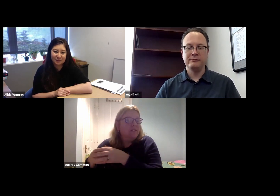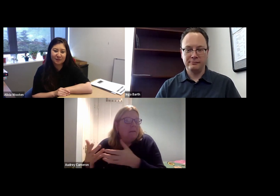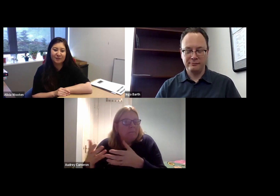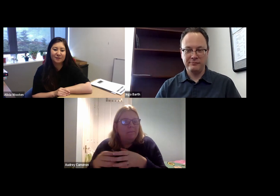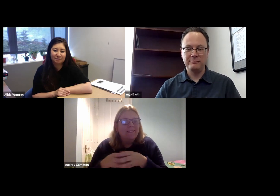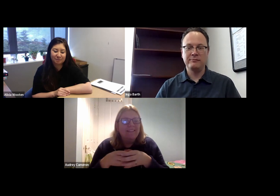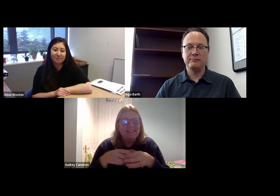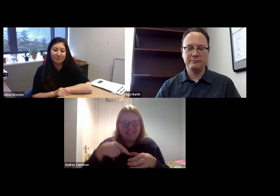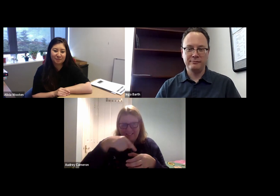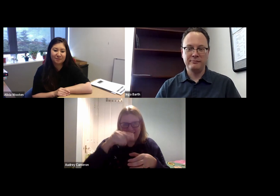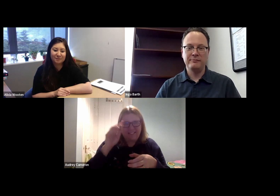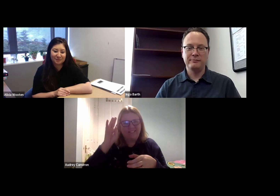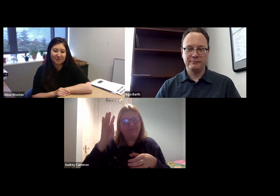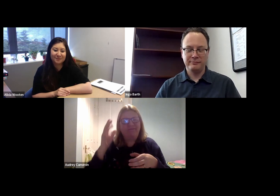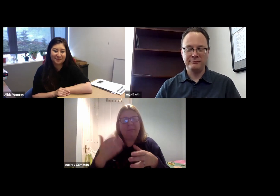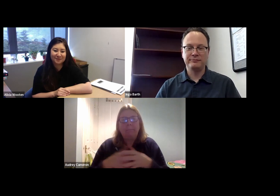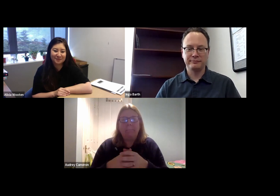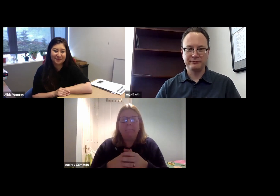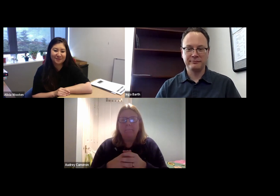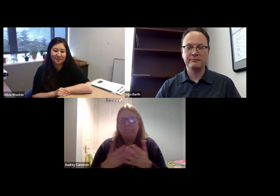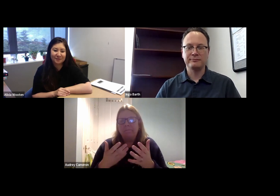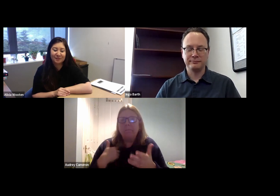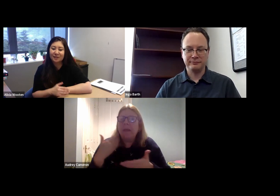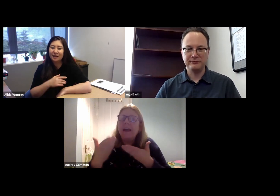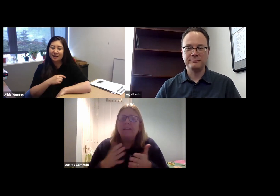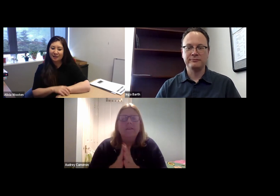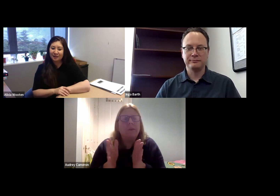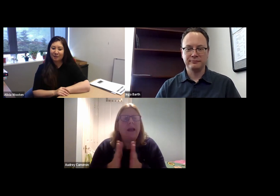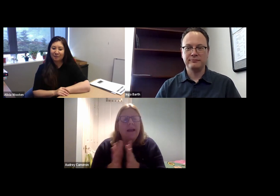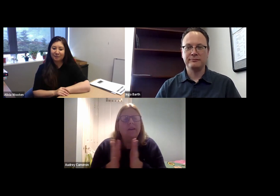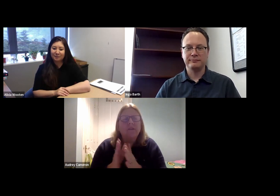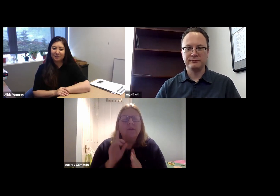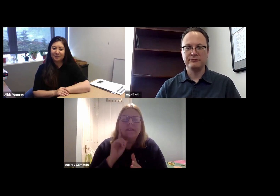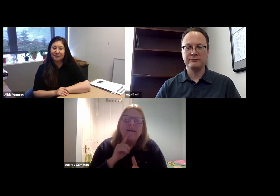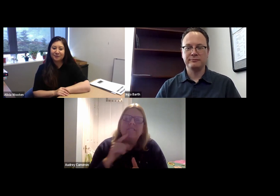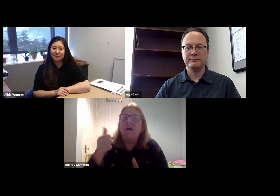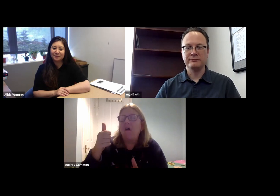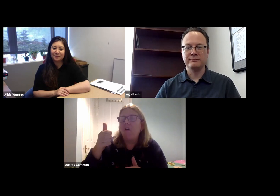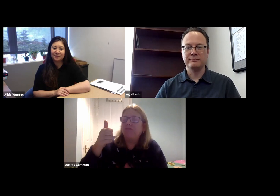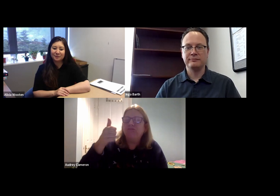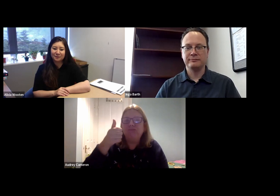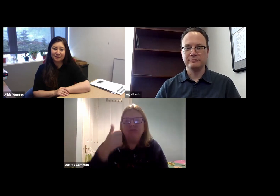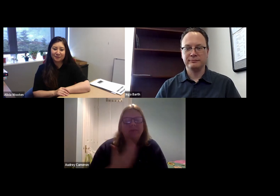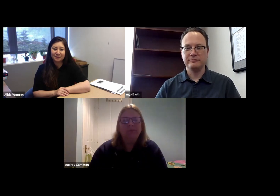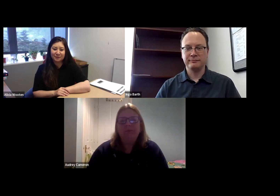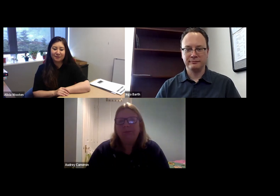And especially because there could be different groups that use different signs.